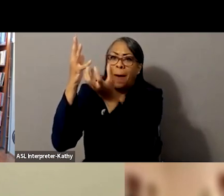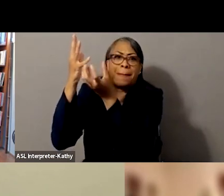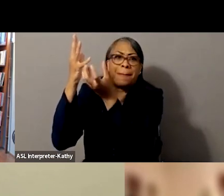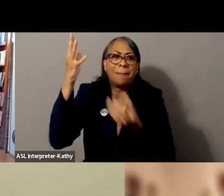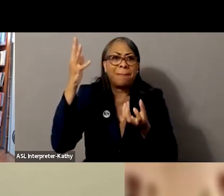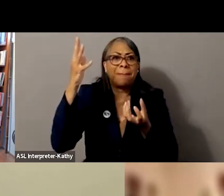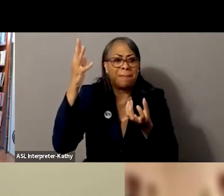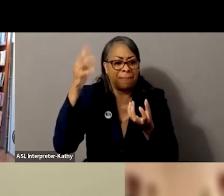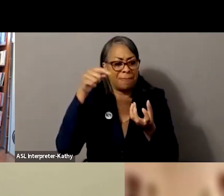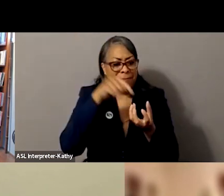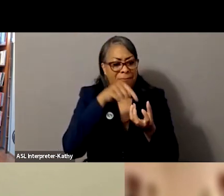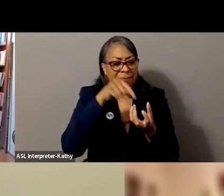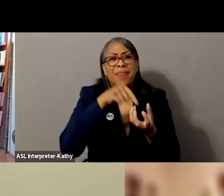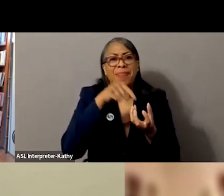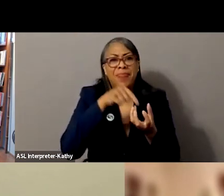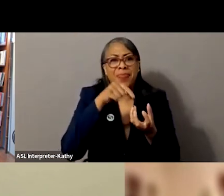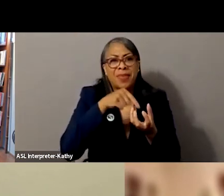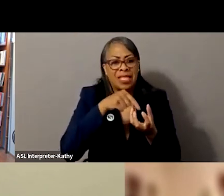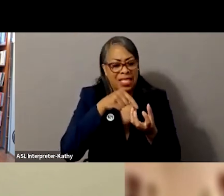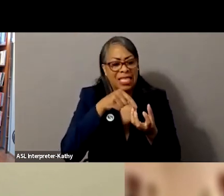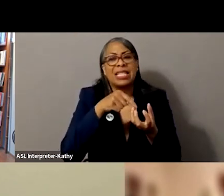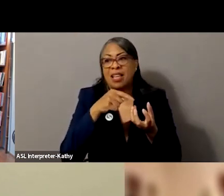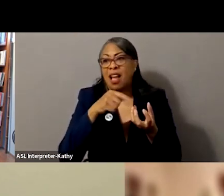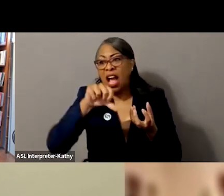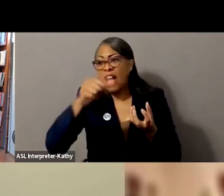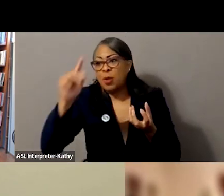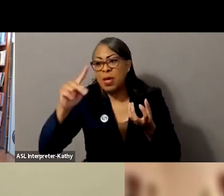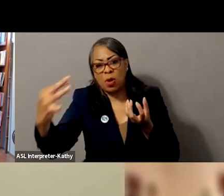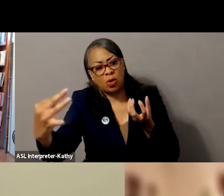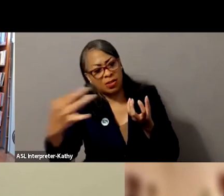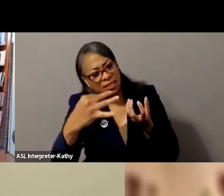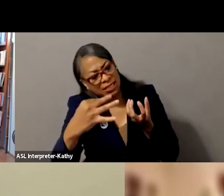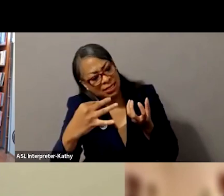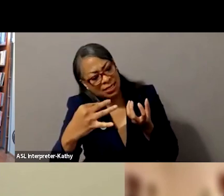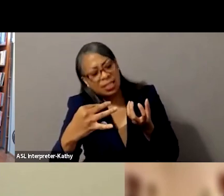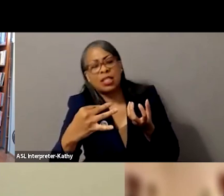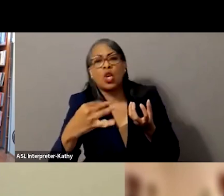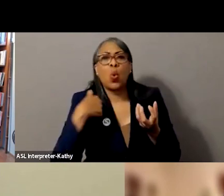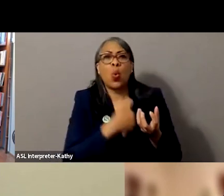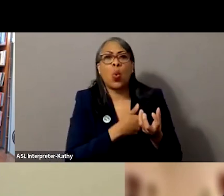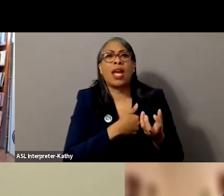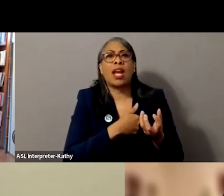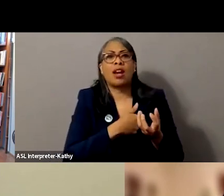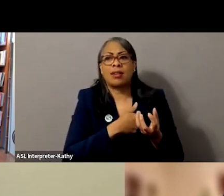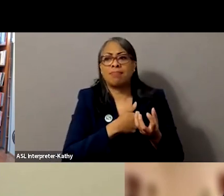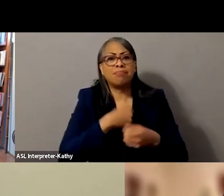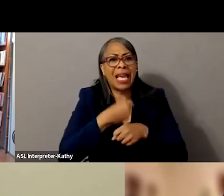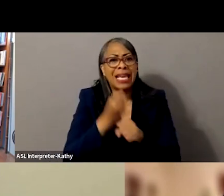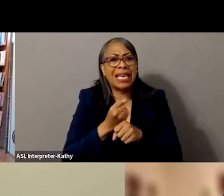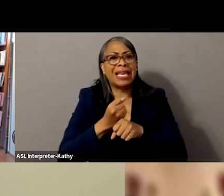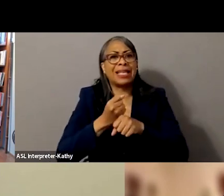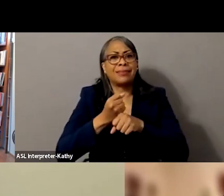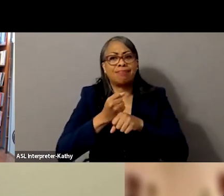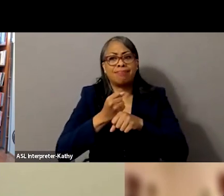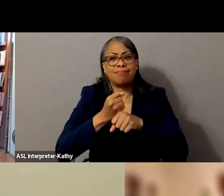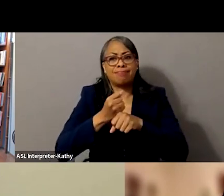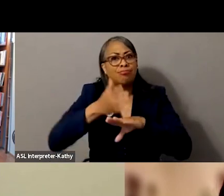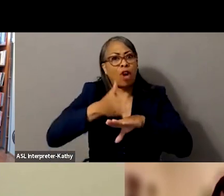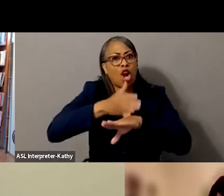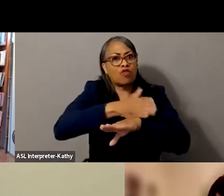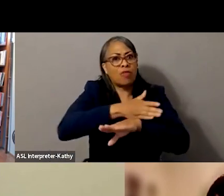making progress. And that's going to take some thought. We've got to go through this report as methodically and as